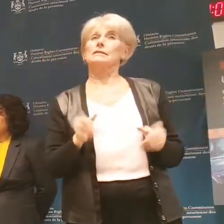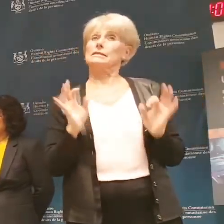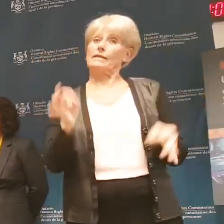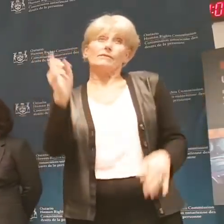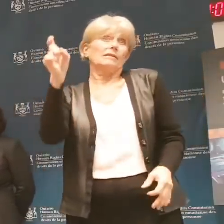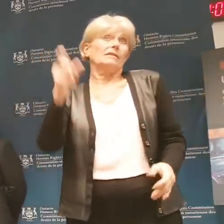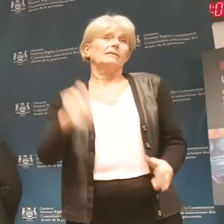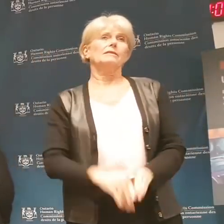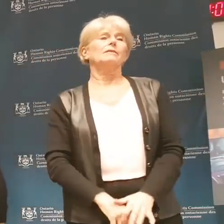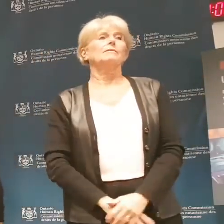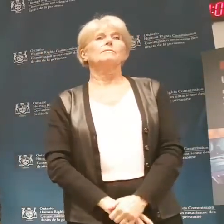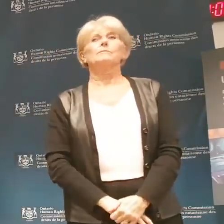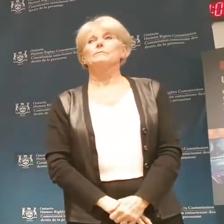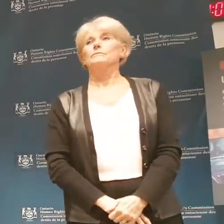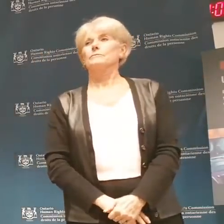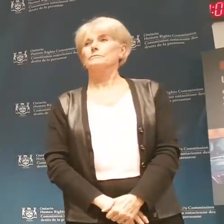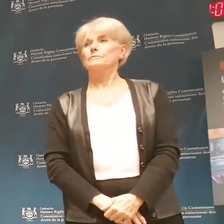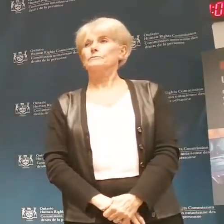right? So.